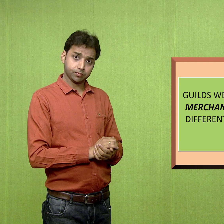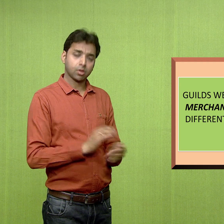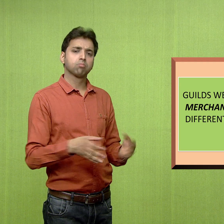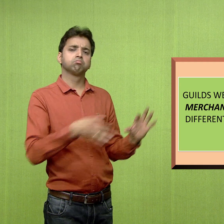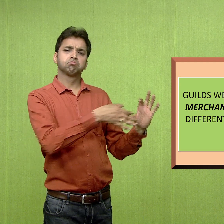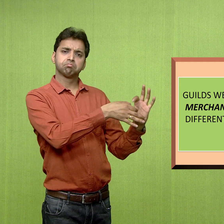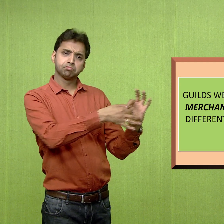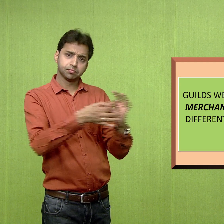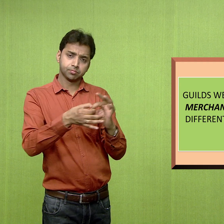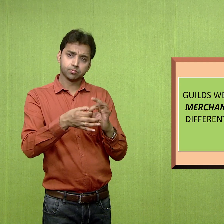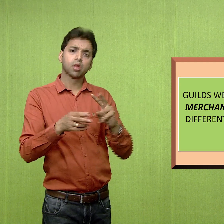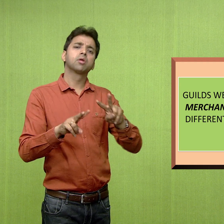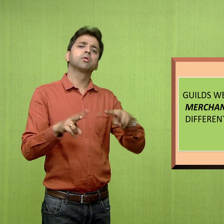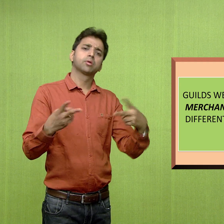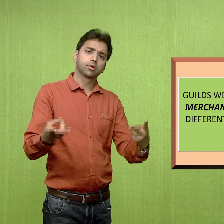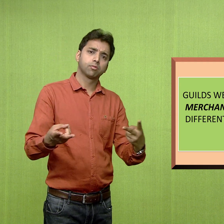belonging to different professions.